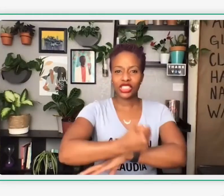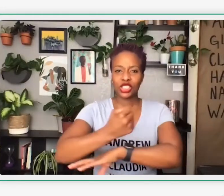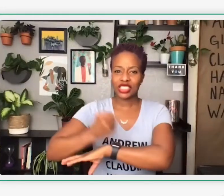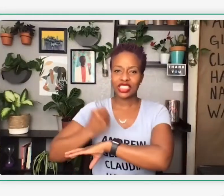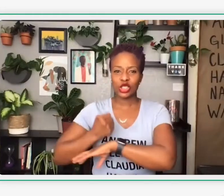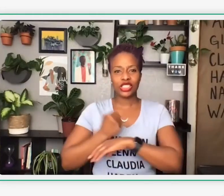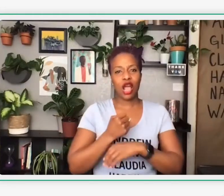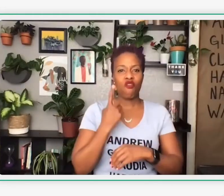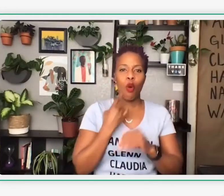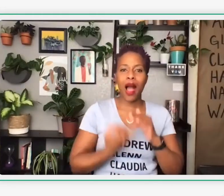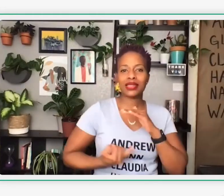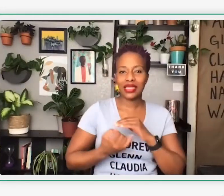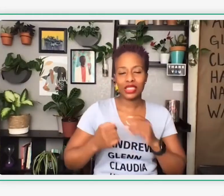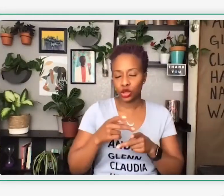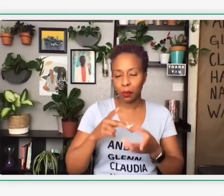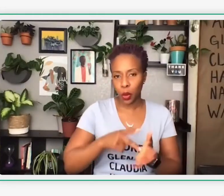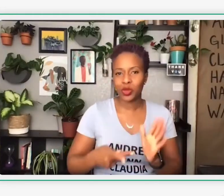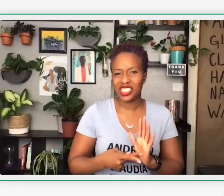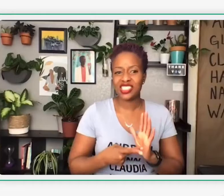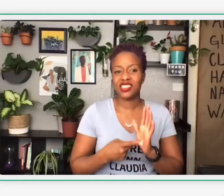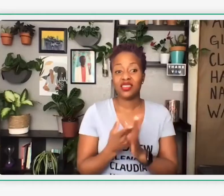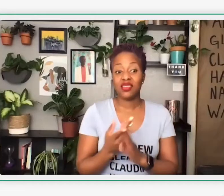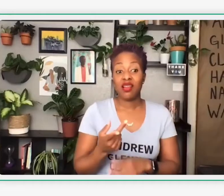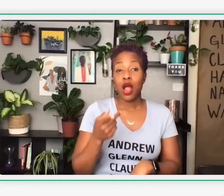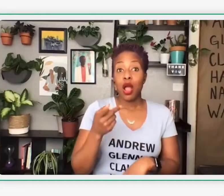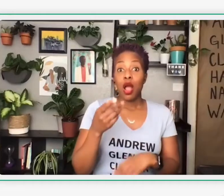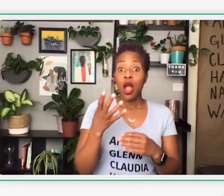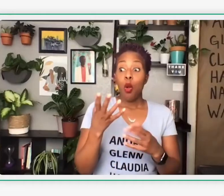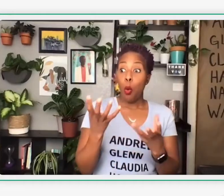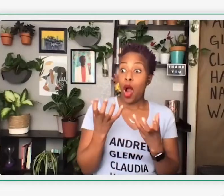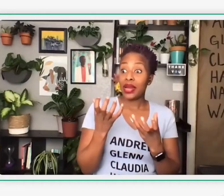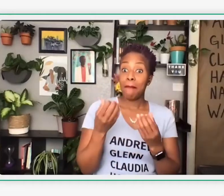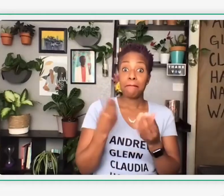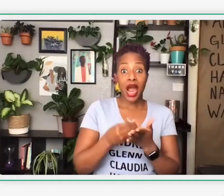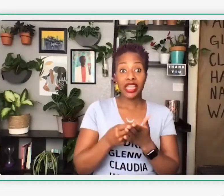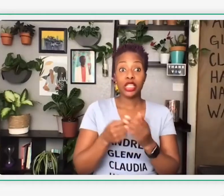many restaurants and businesses had to shut down for isolation purposes.